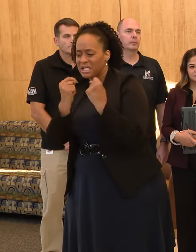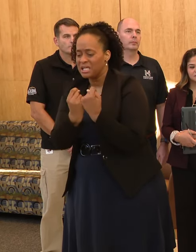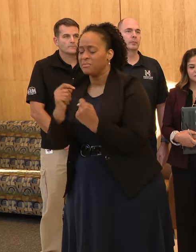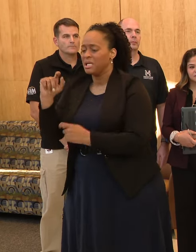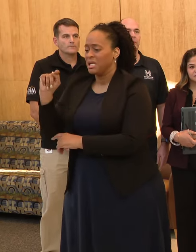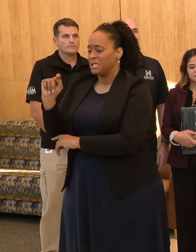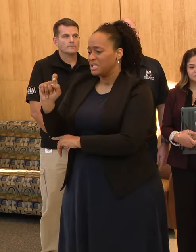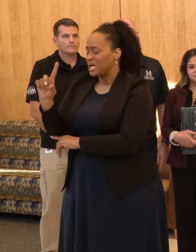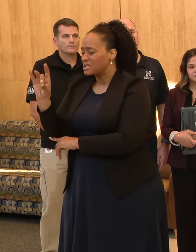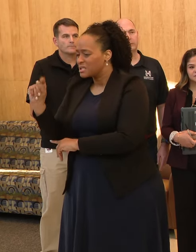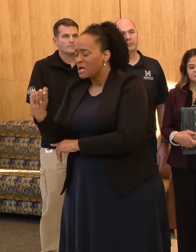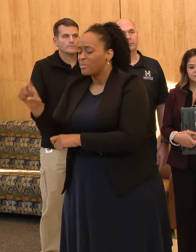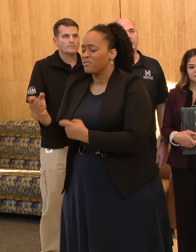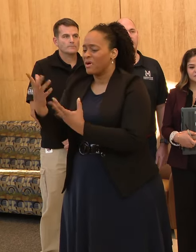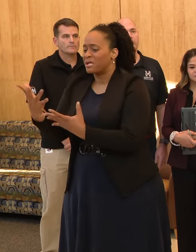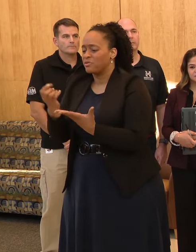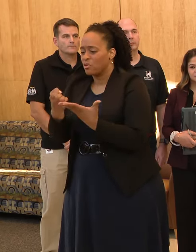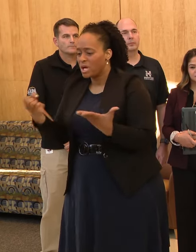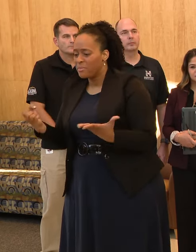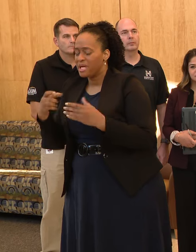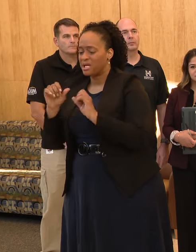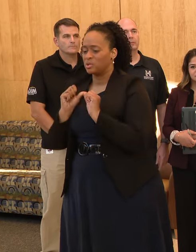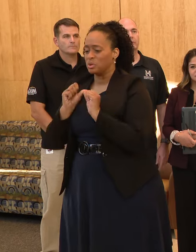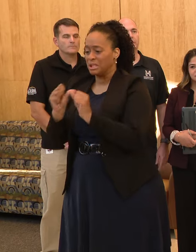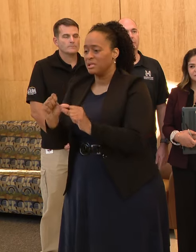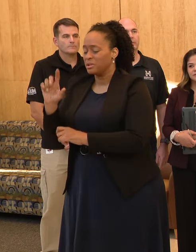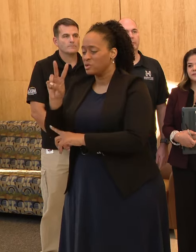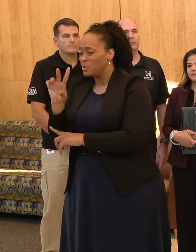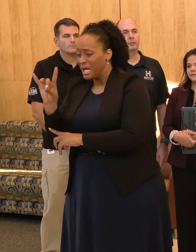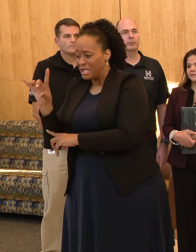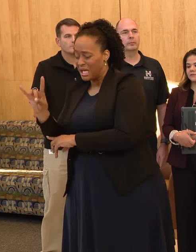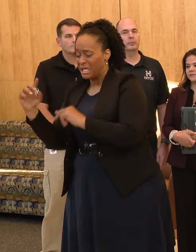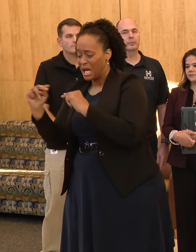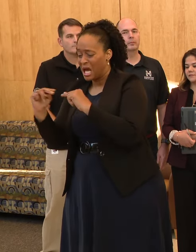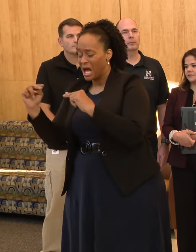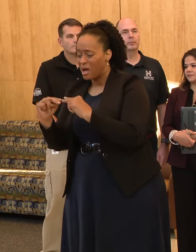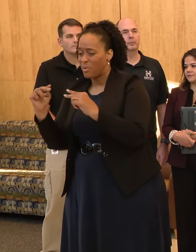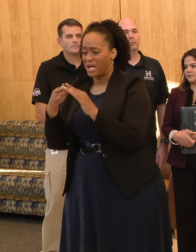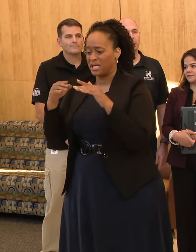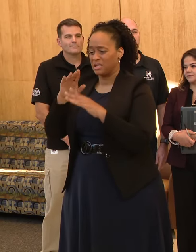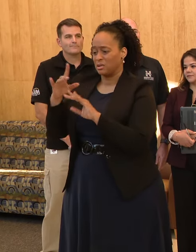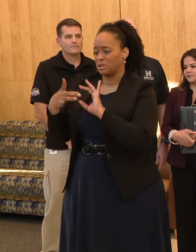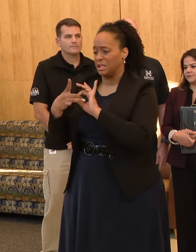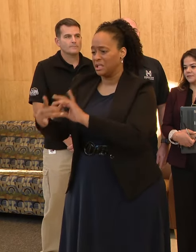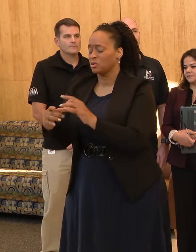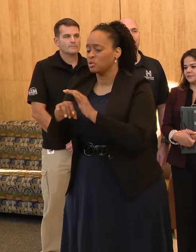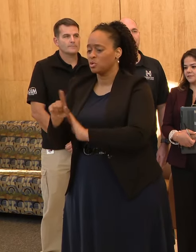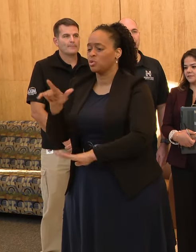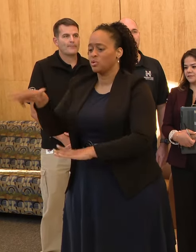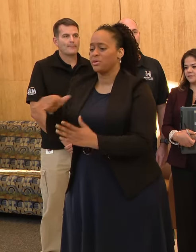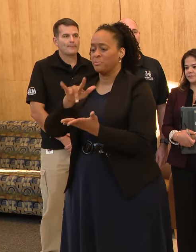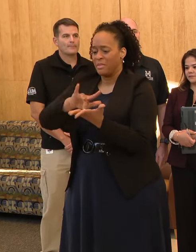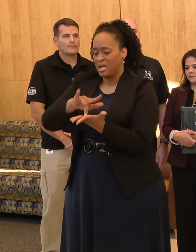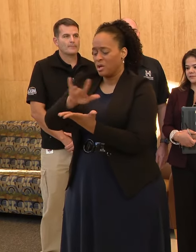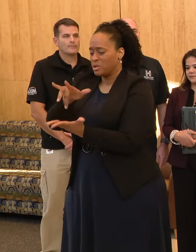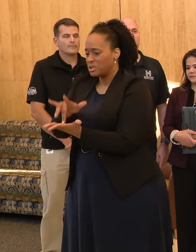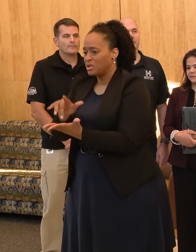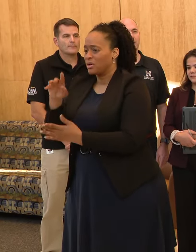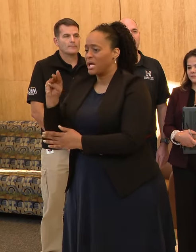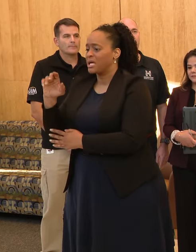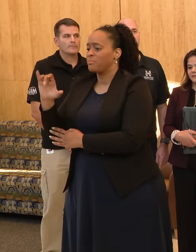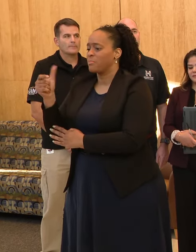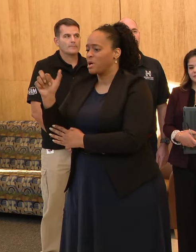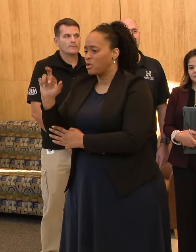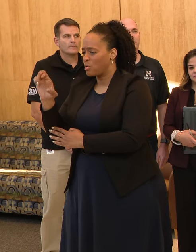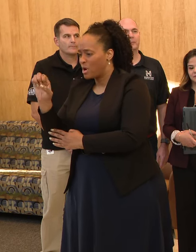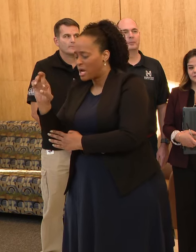TxDOT provided the equipment to keep 288 and into the med center, McGregor, open.